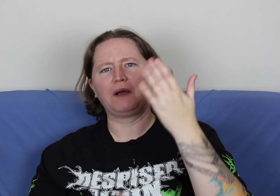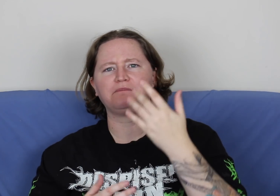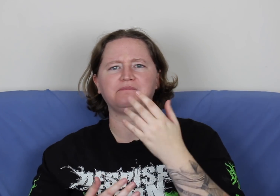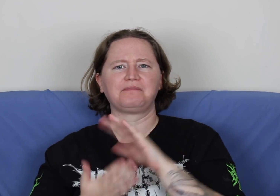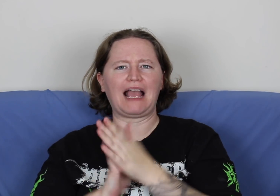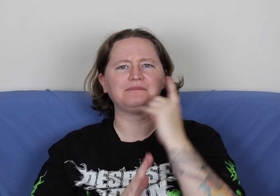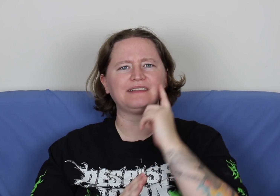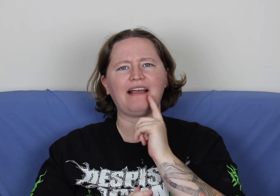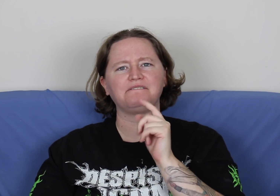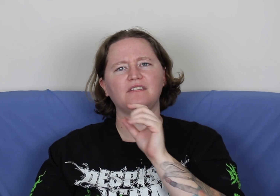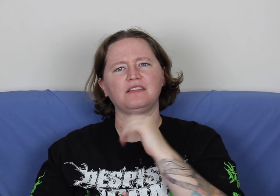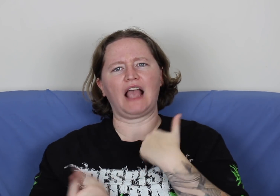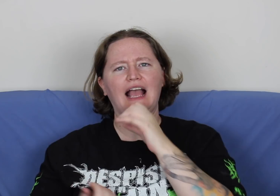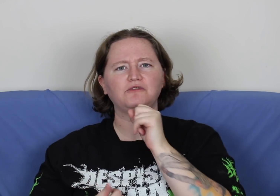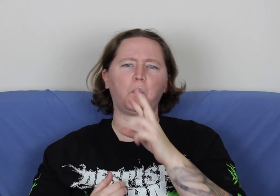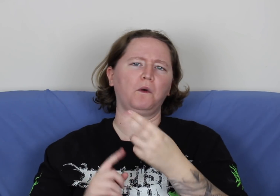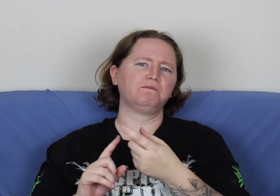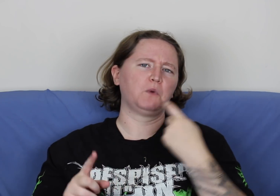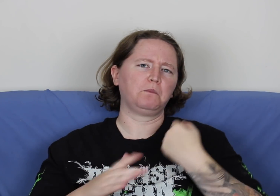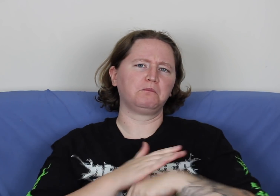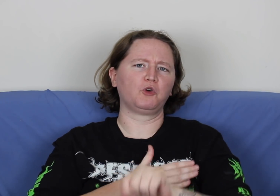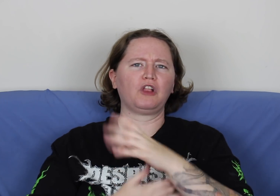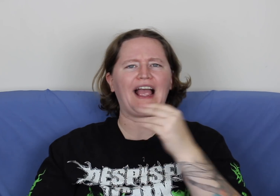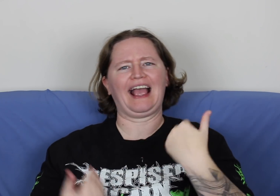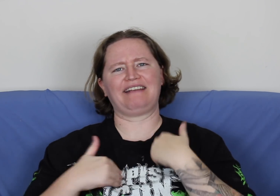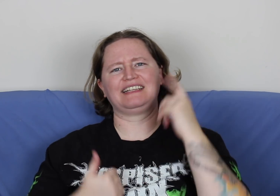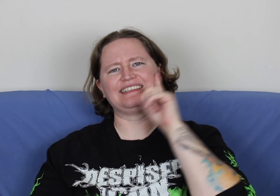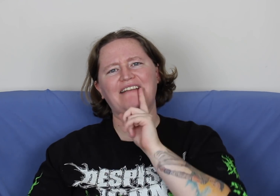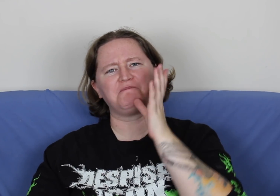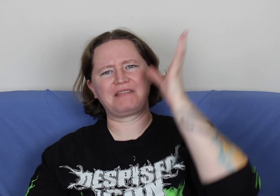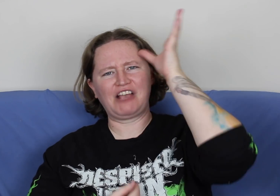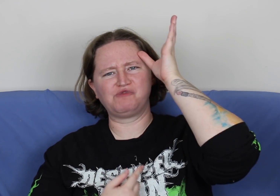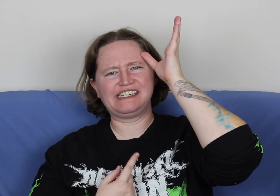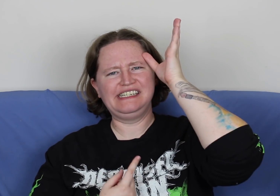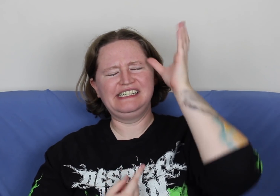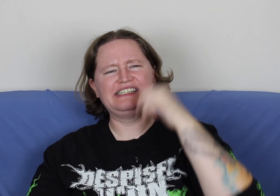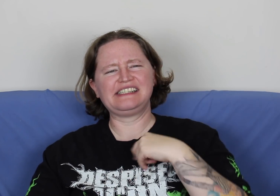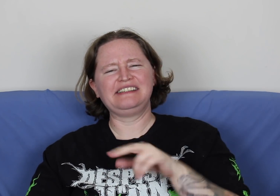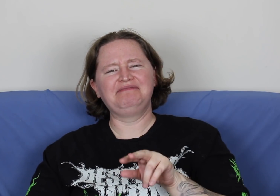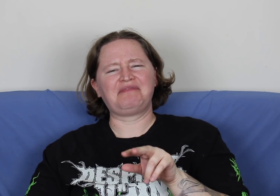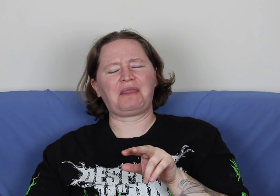people who became deaf age 2 or from birth and they have deaf parents. And I was